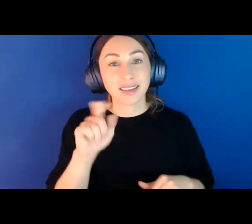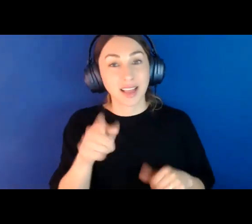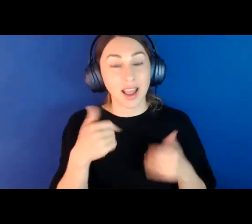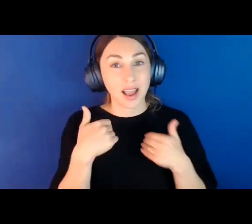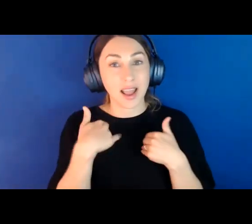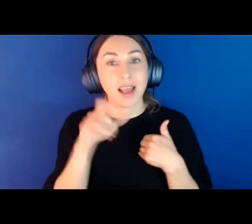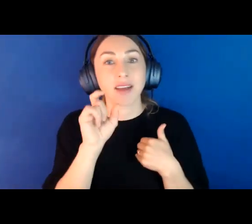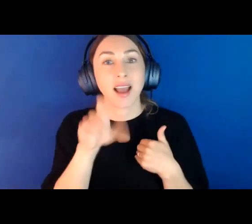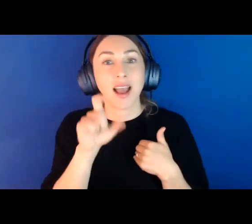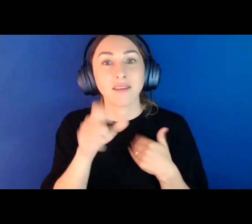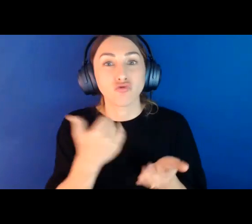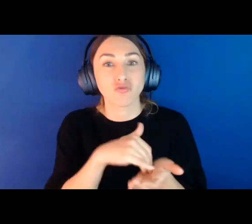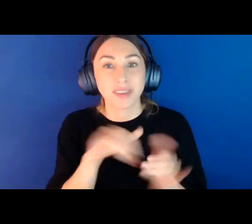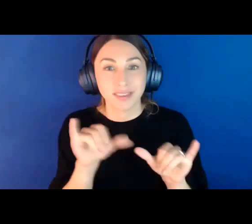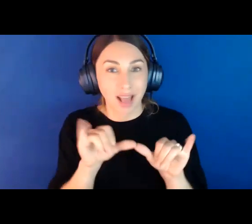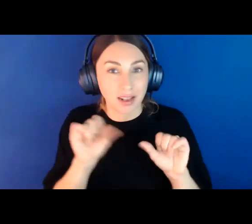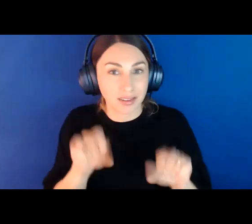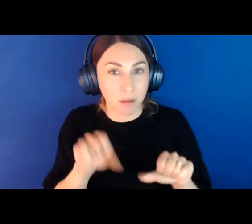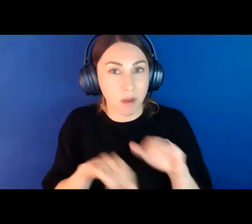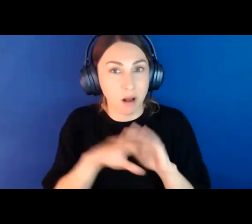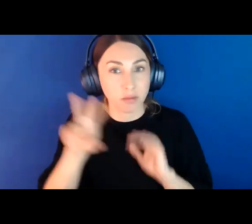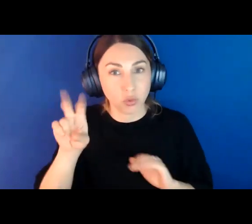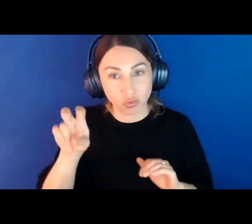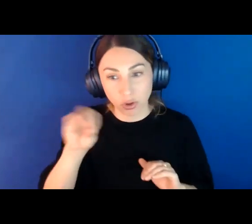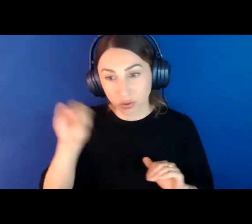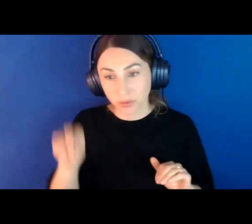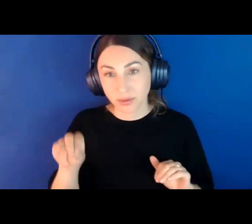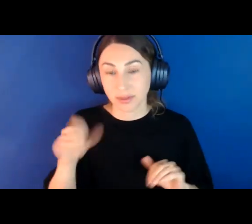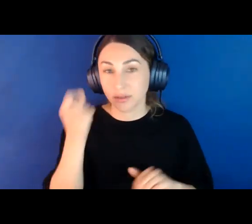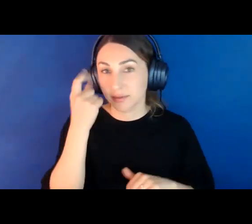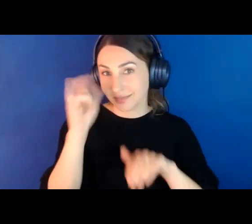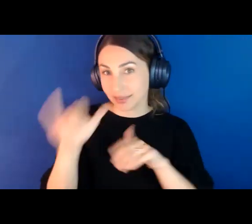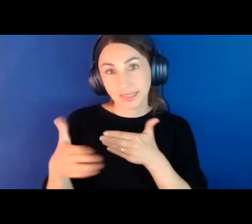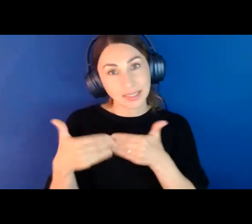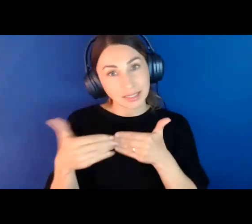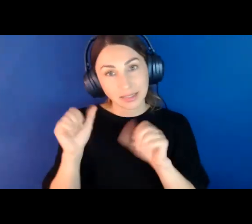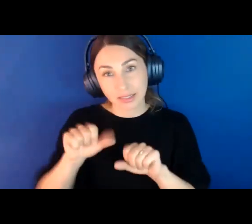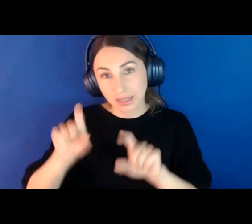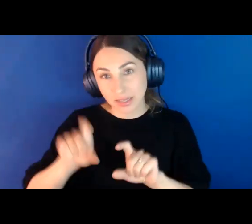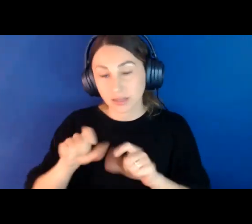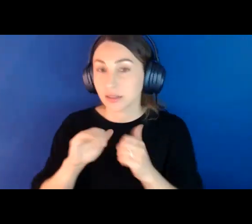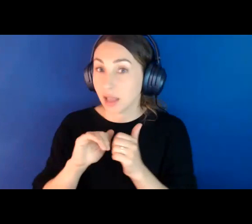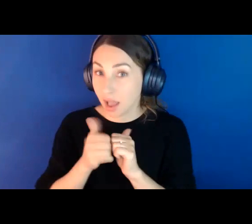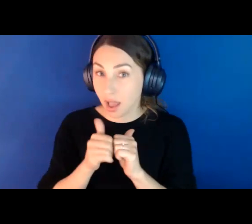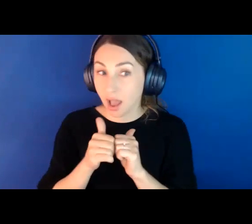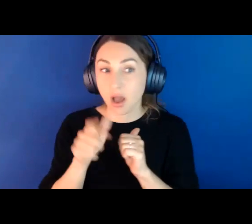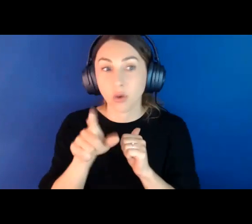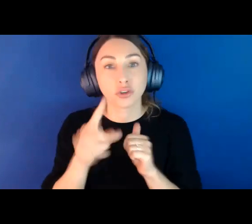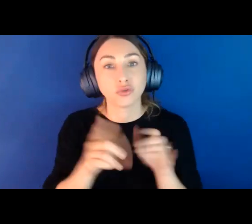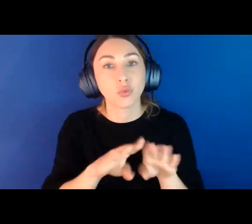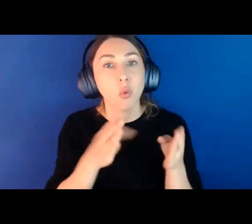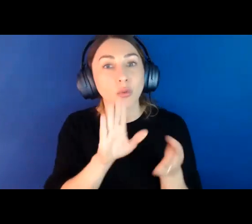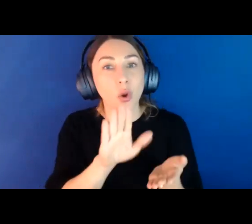to 200%. This is very easy to test. You can go and just open your